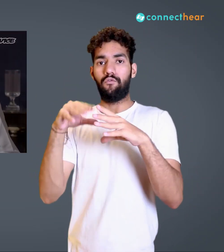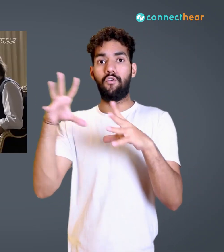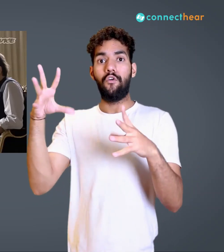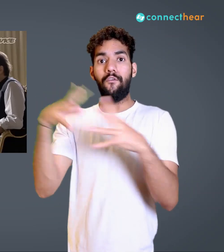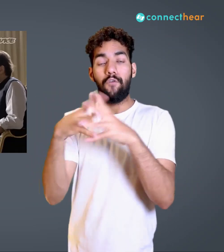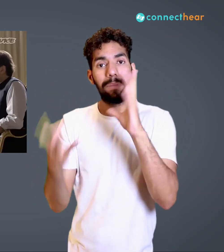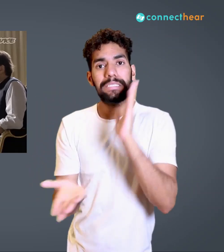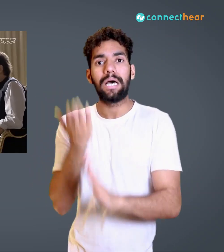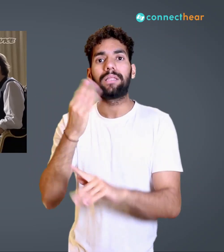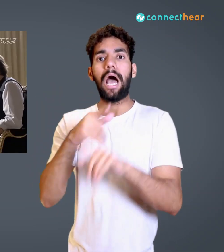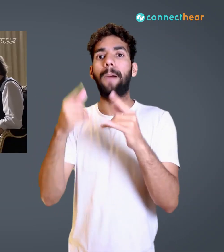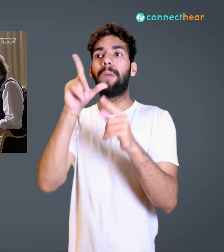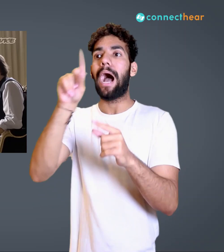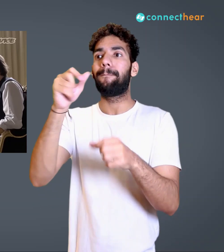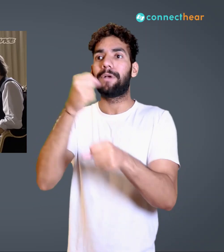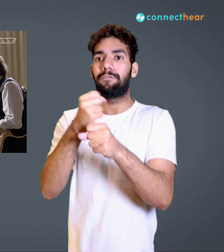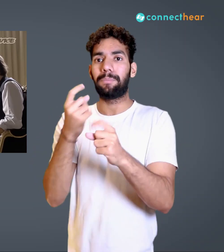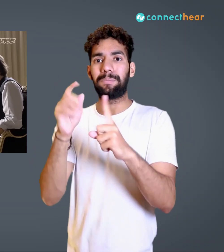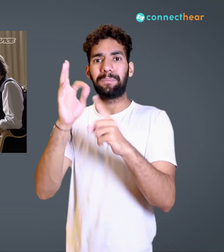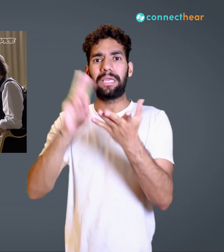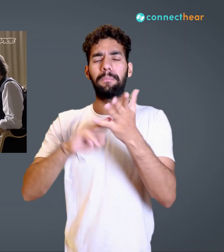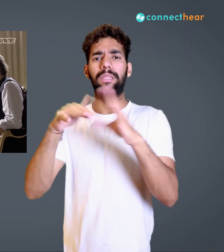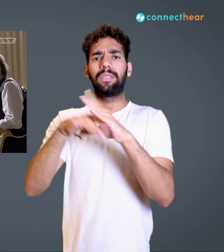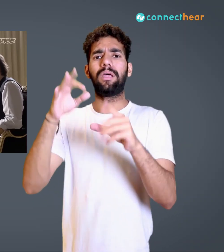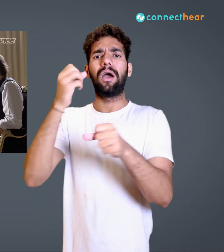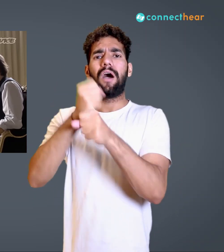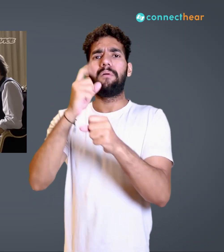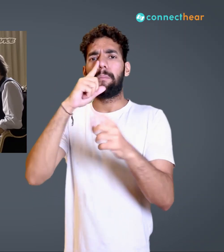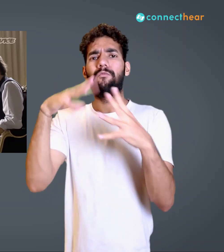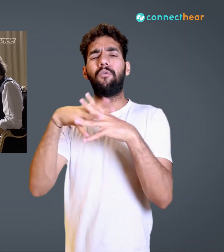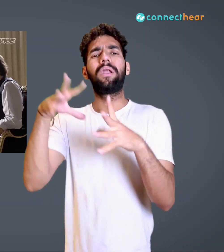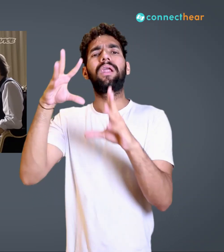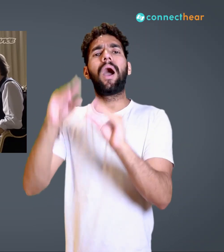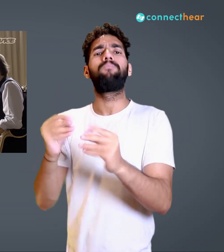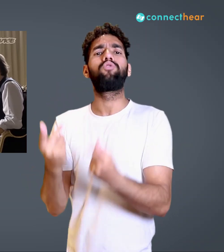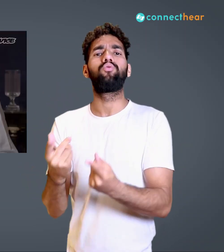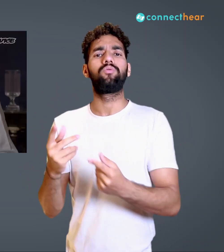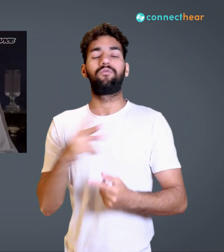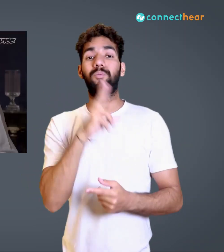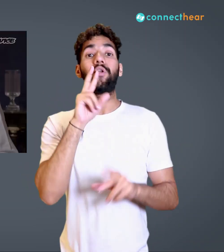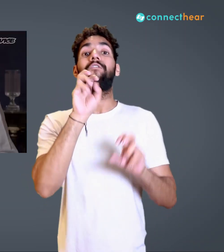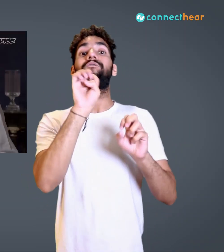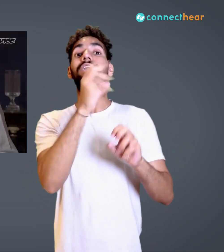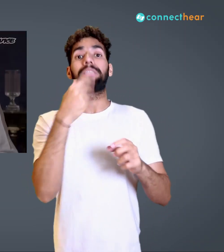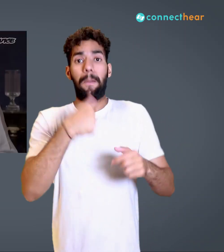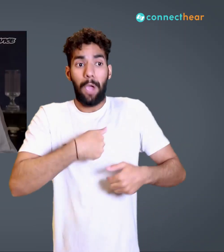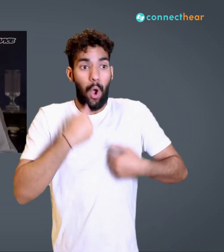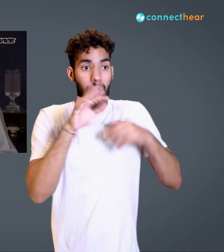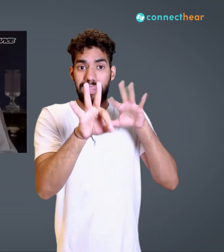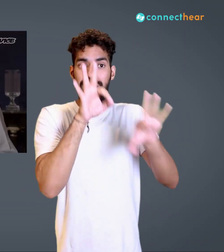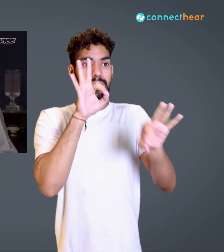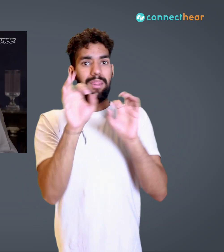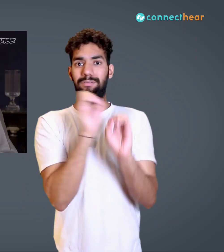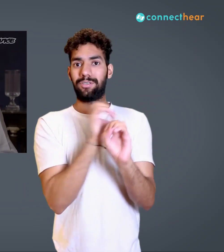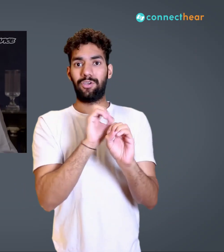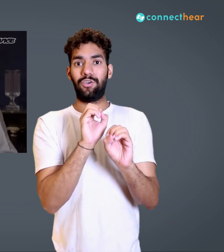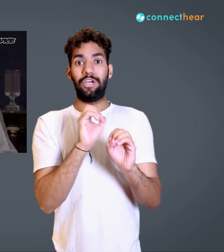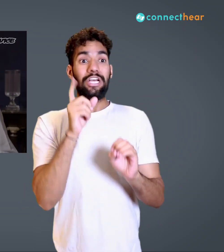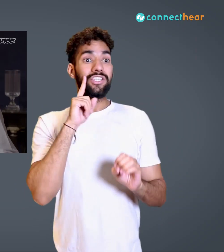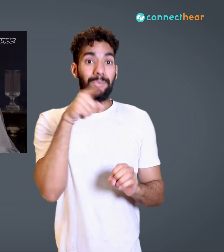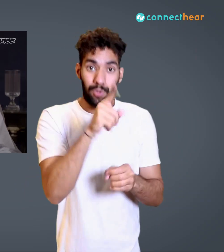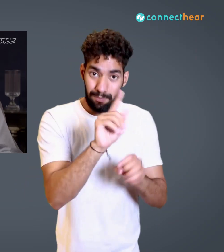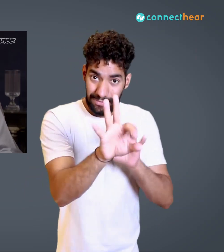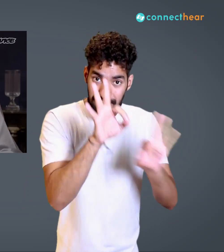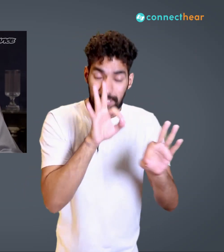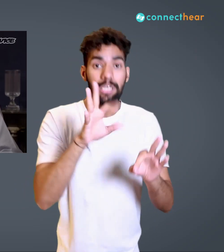merit. In the US, you haven't had a woman prime minister, a president so far. The point is that you select a cabinet on